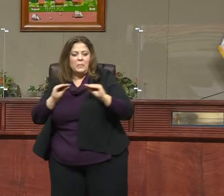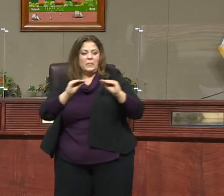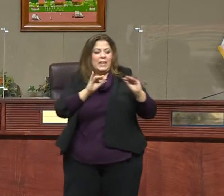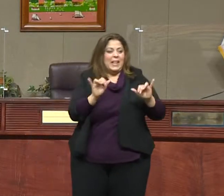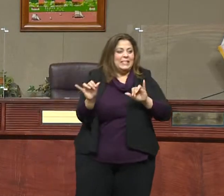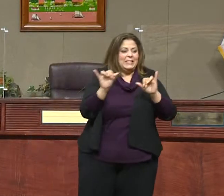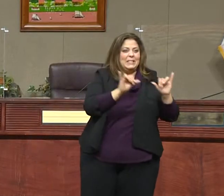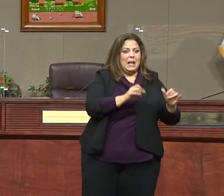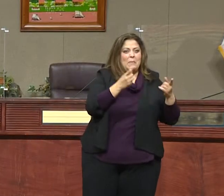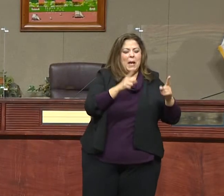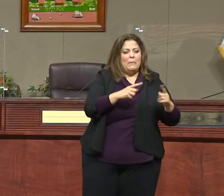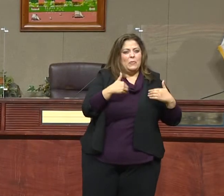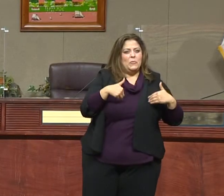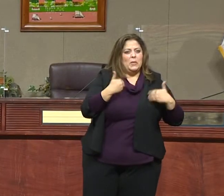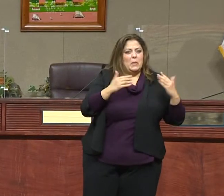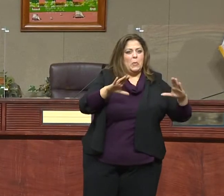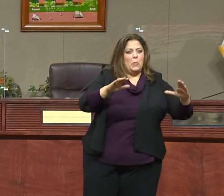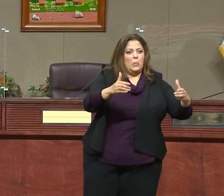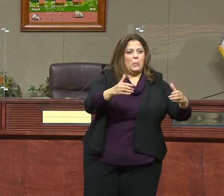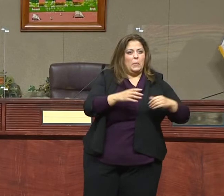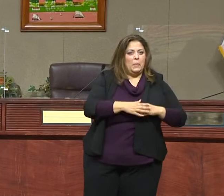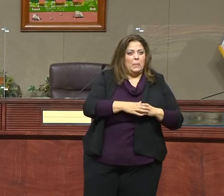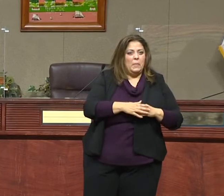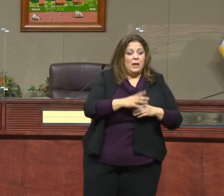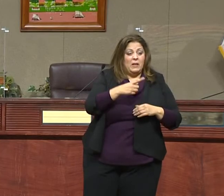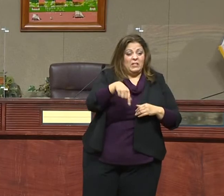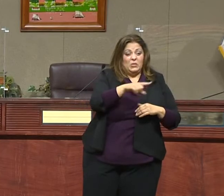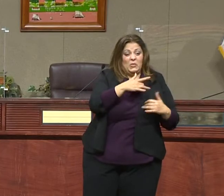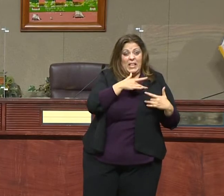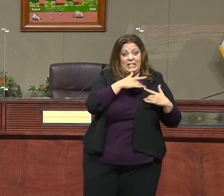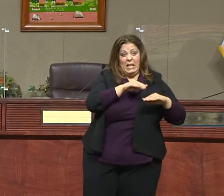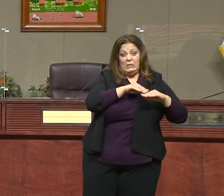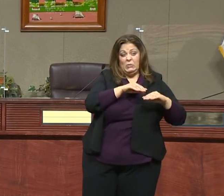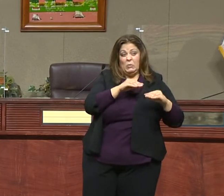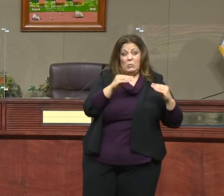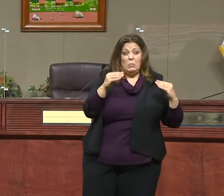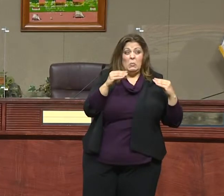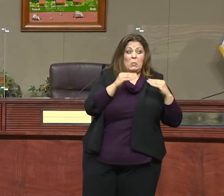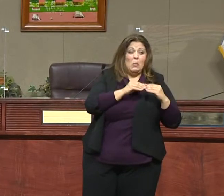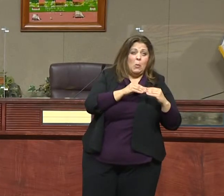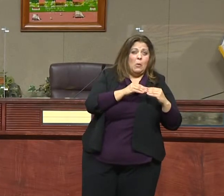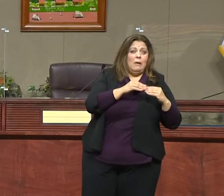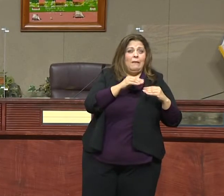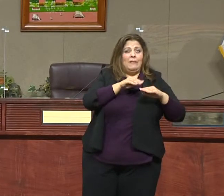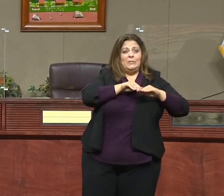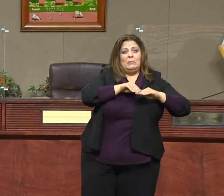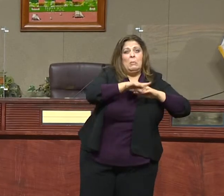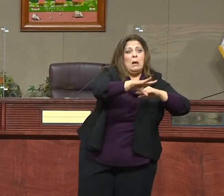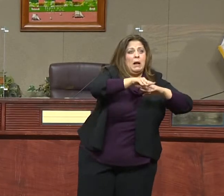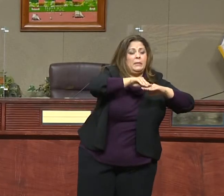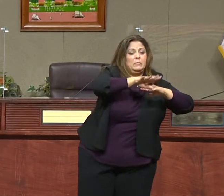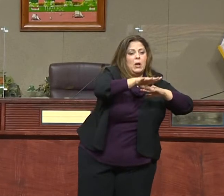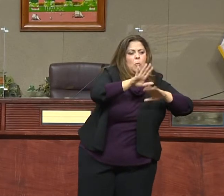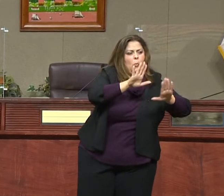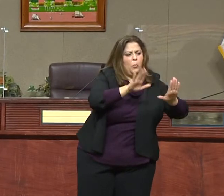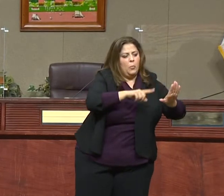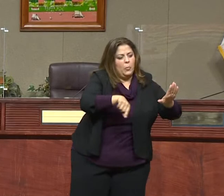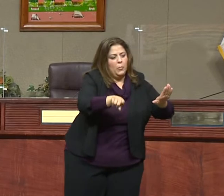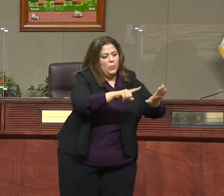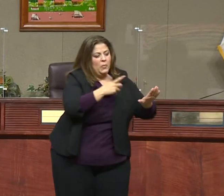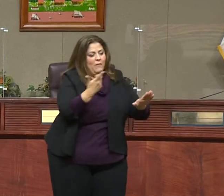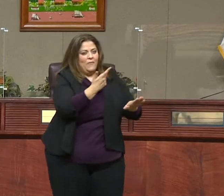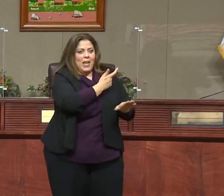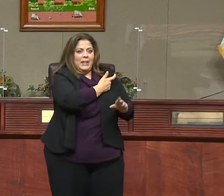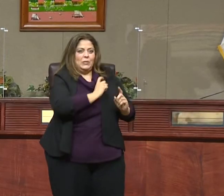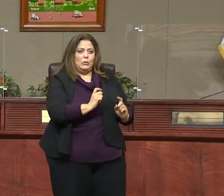contribute the most to the spread during our Orange County cases can get vaccinated, so we can as well see